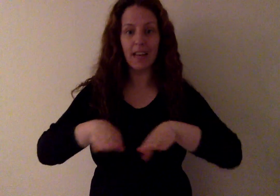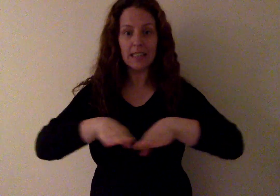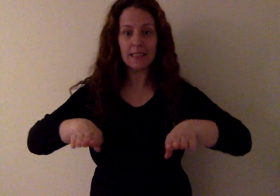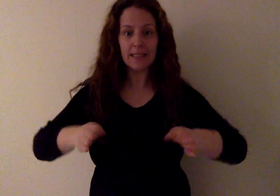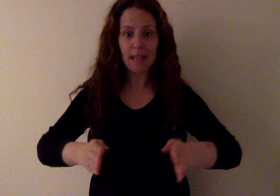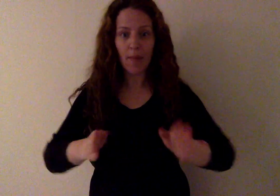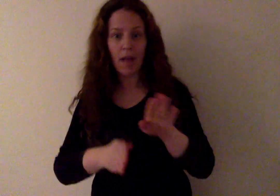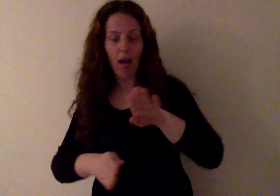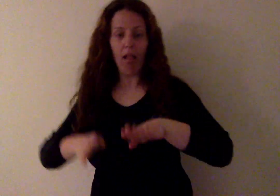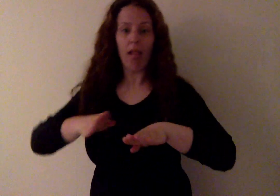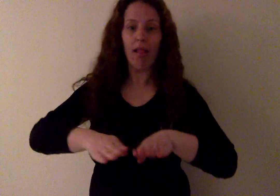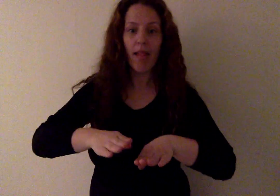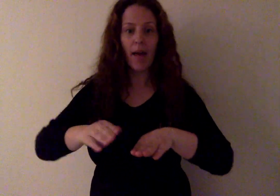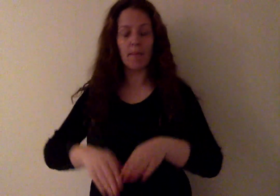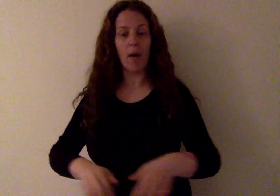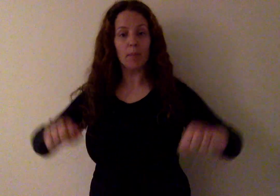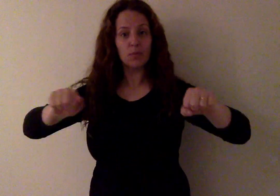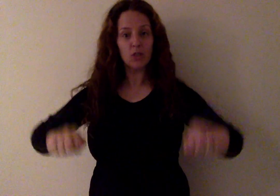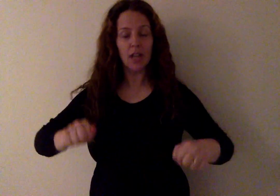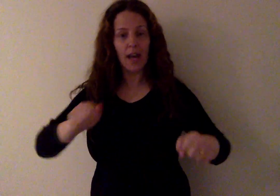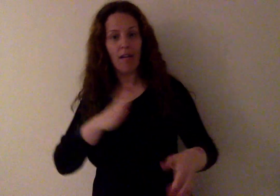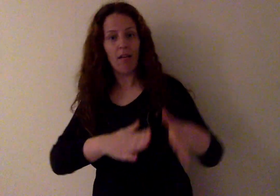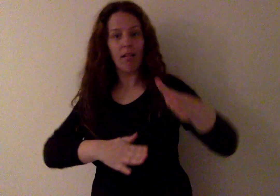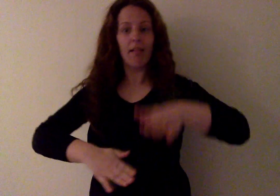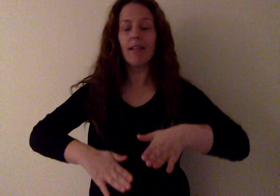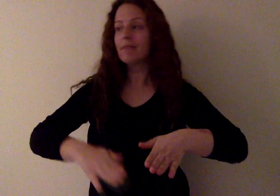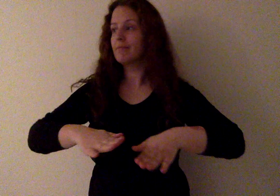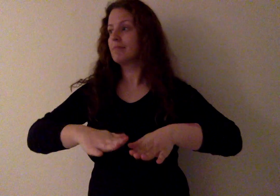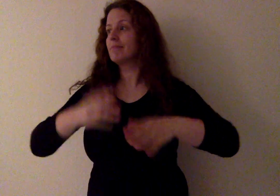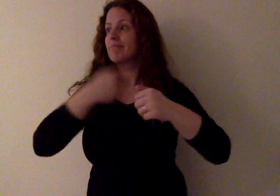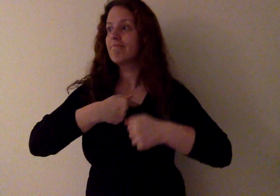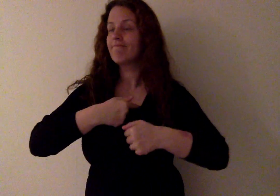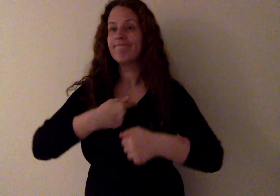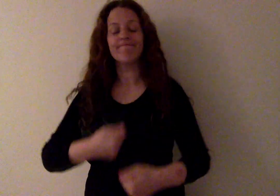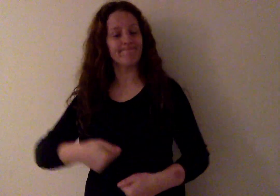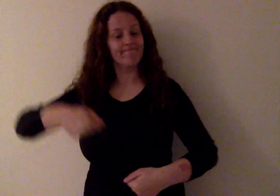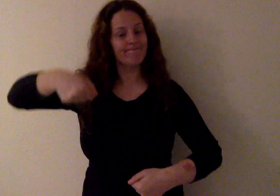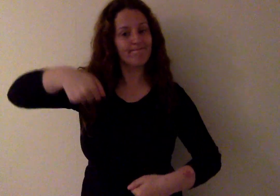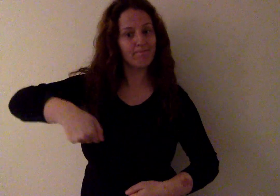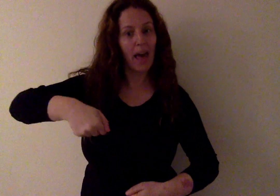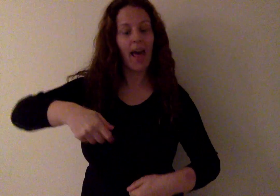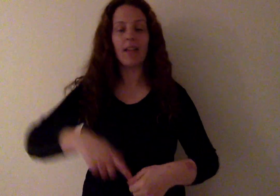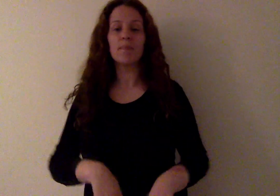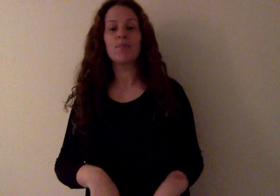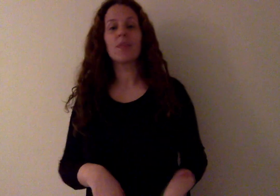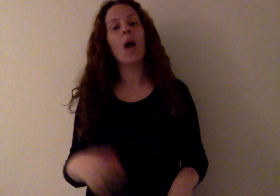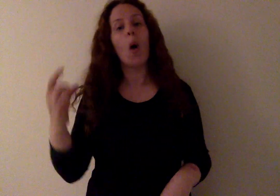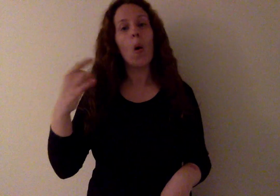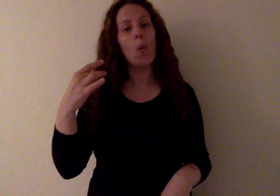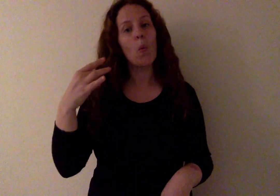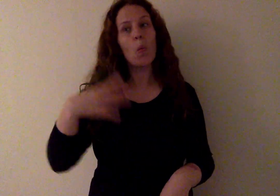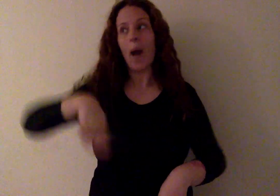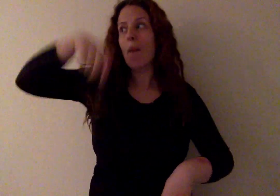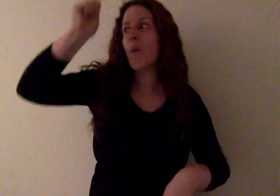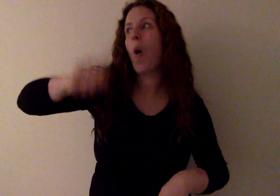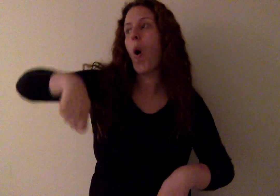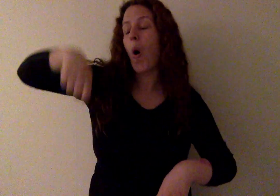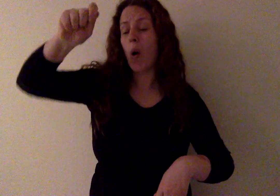chairs, with a brush and a pail of whitewash, till he had dust in his throat and